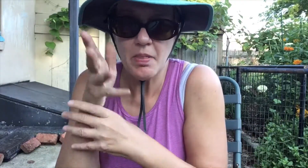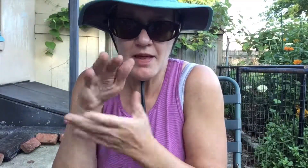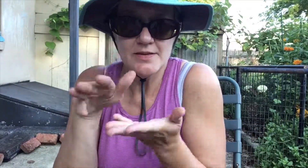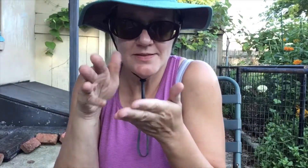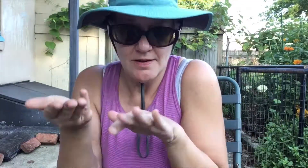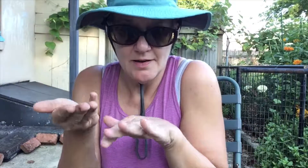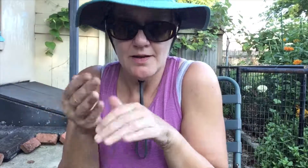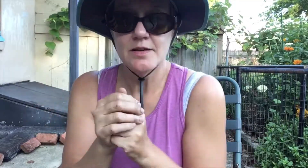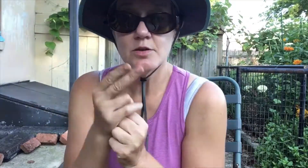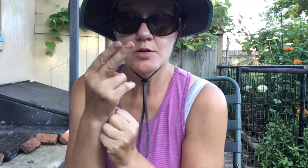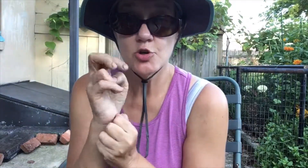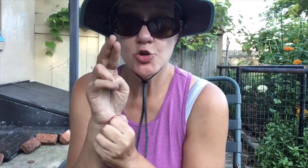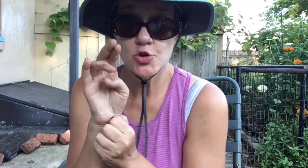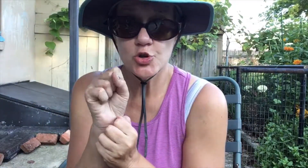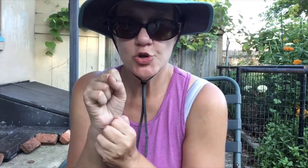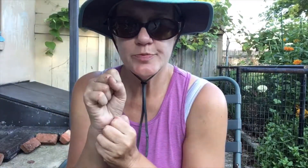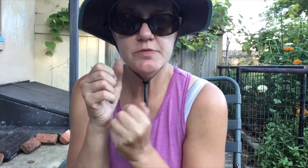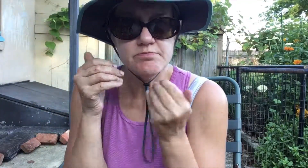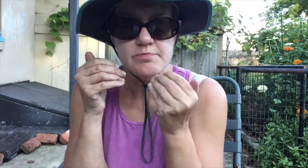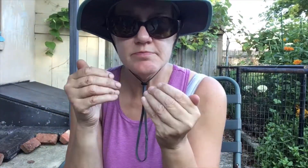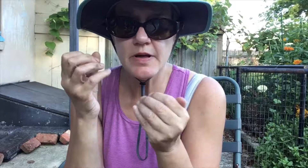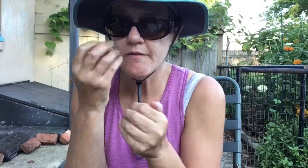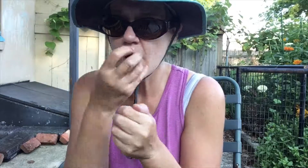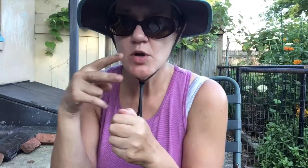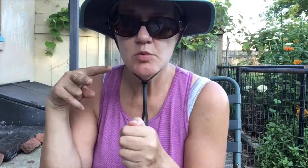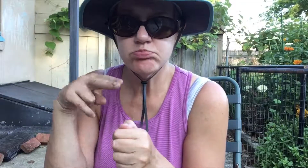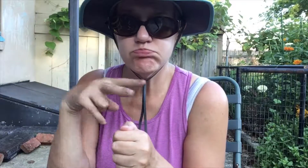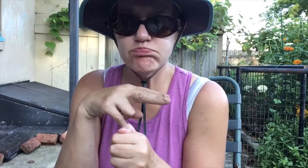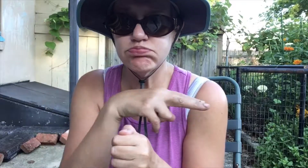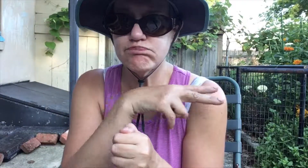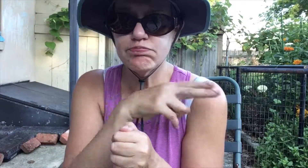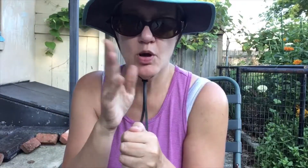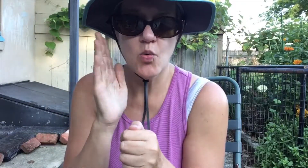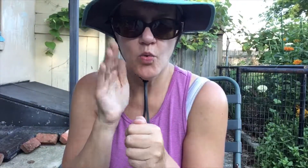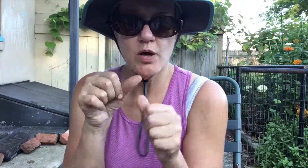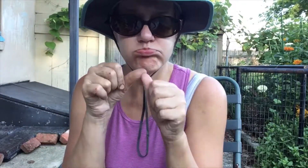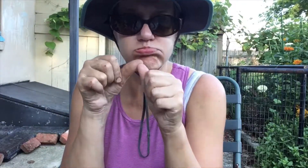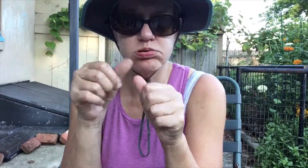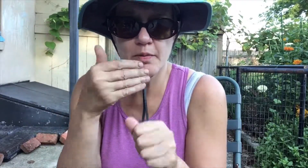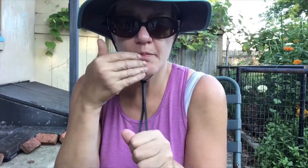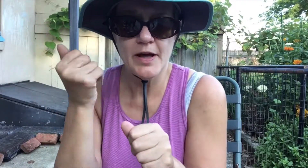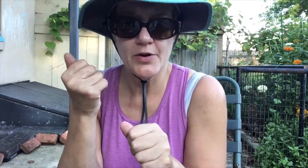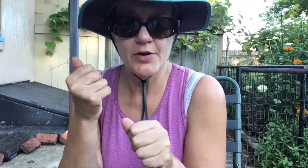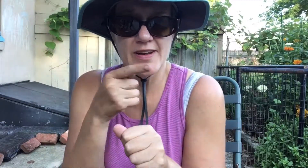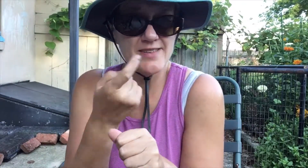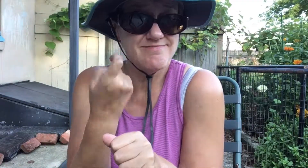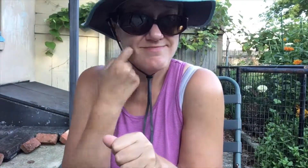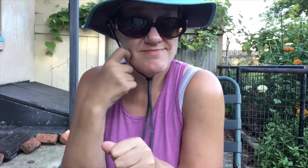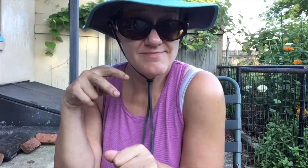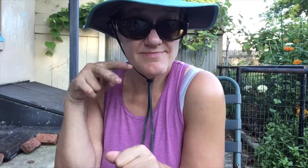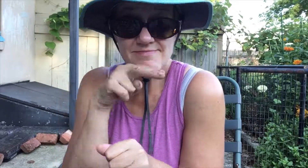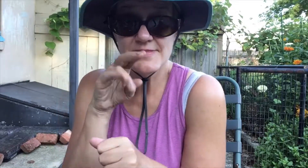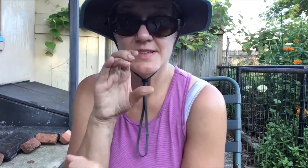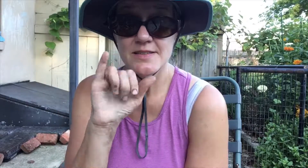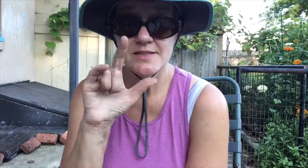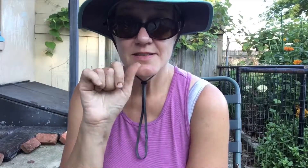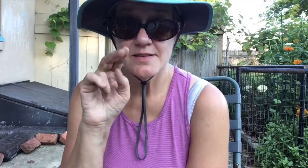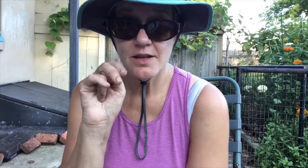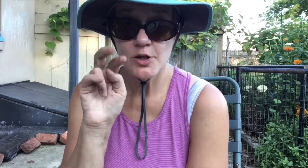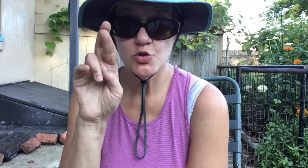I keep the flowers cut off of the herbs, they can't develop seeds and they last longer. Now you just saw